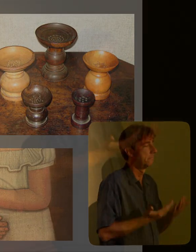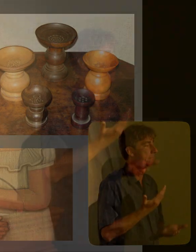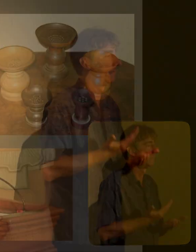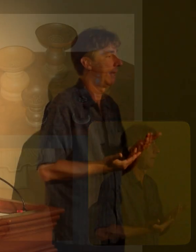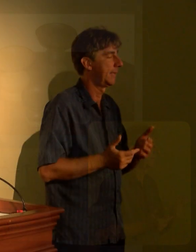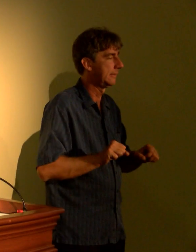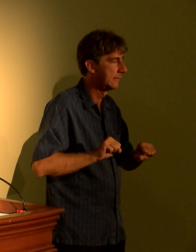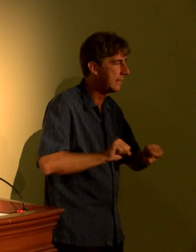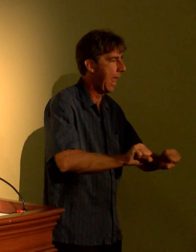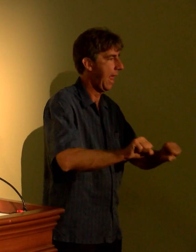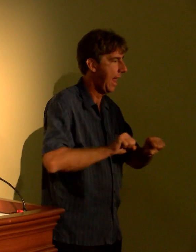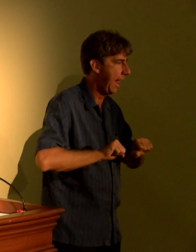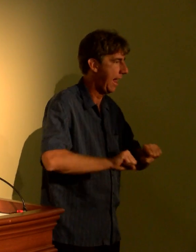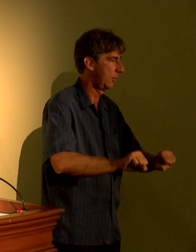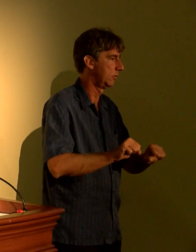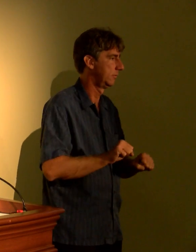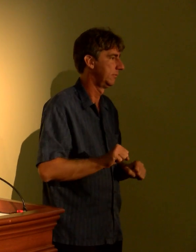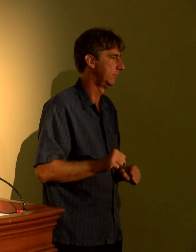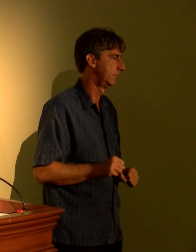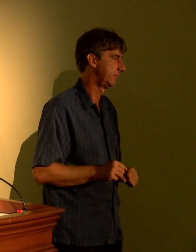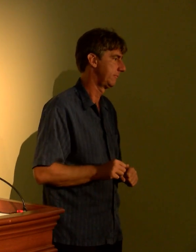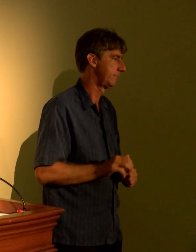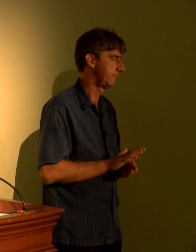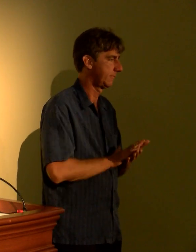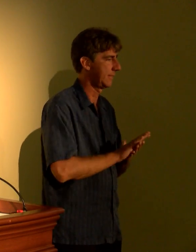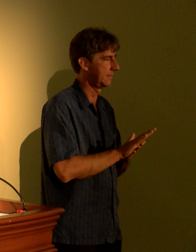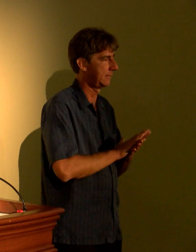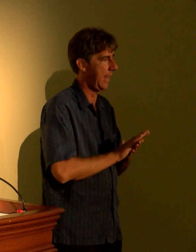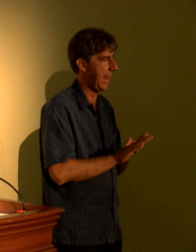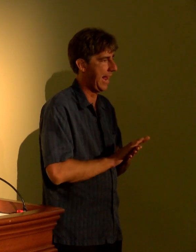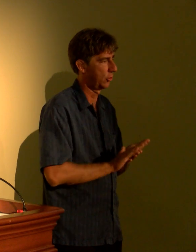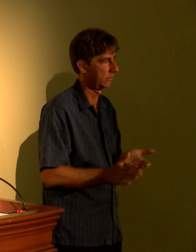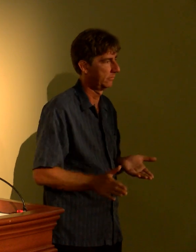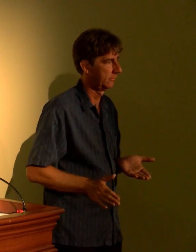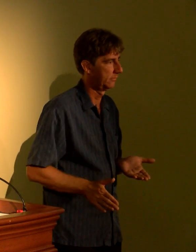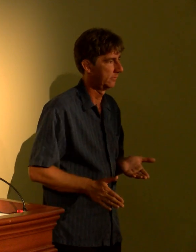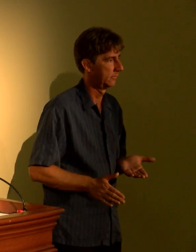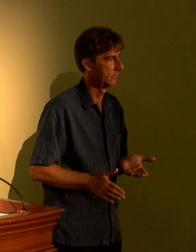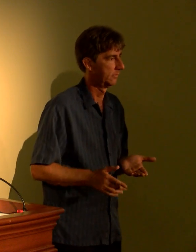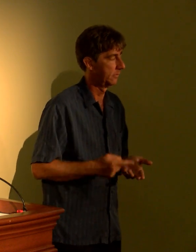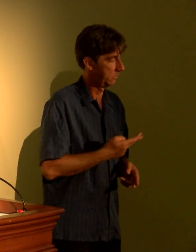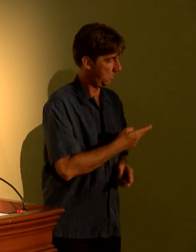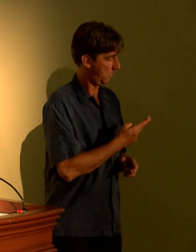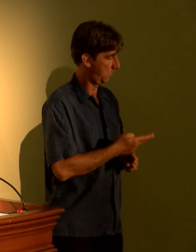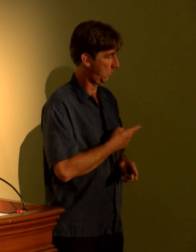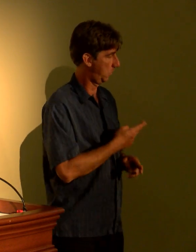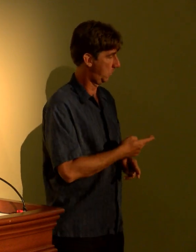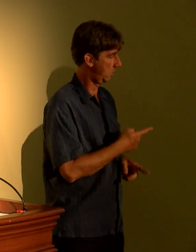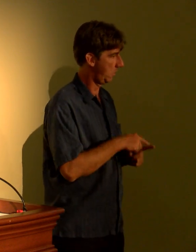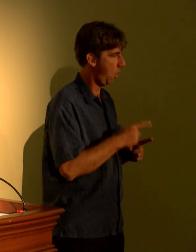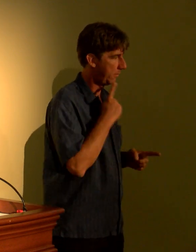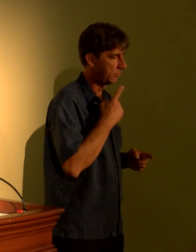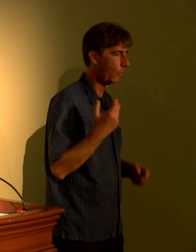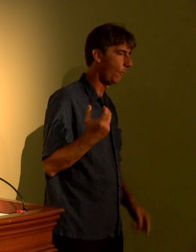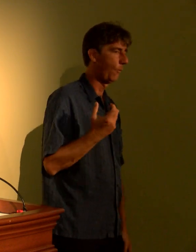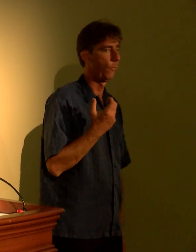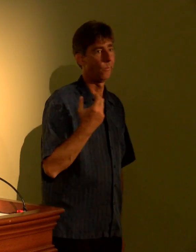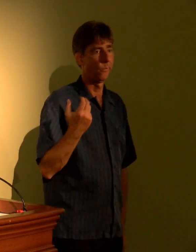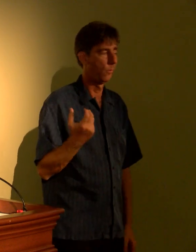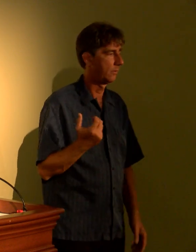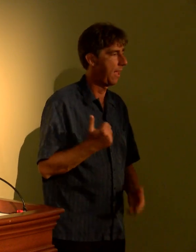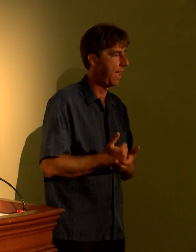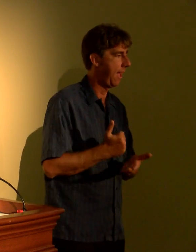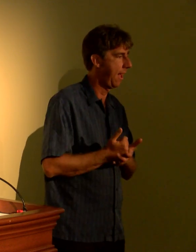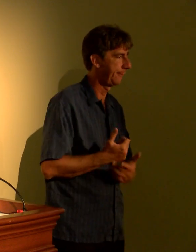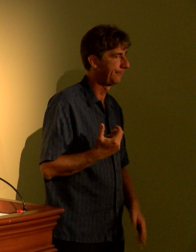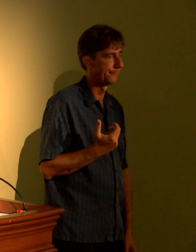for sanding ink. Wouldn't have been an instrument that the child would have used, but it would have been something for the child to hold to help get